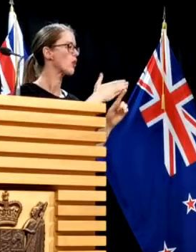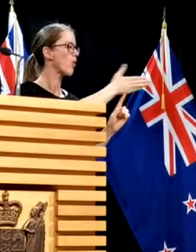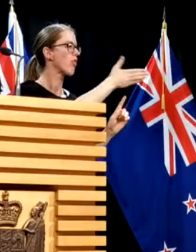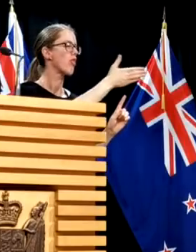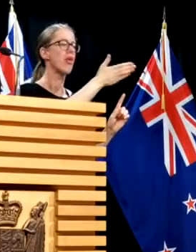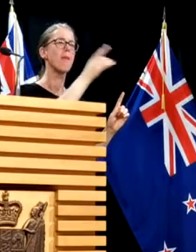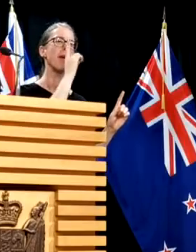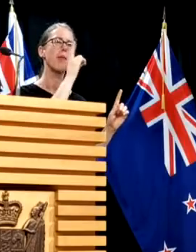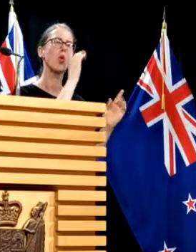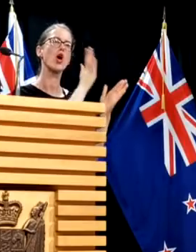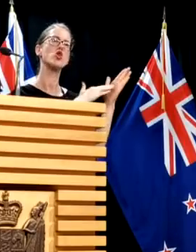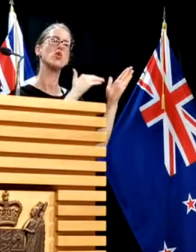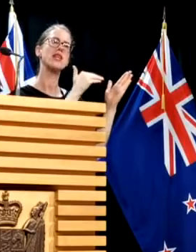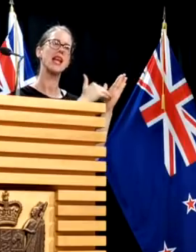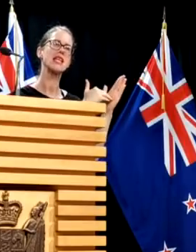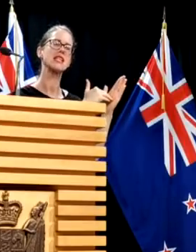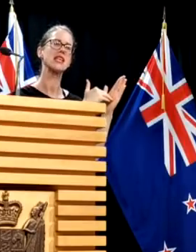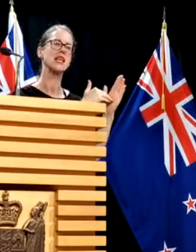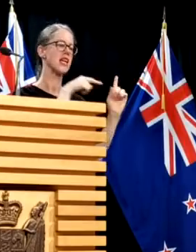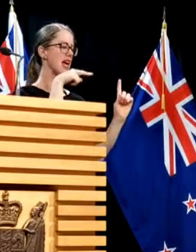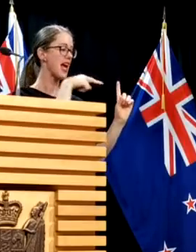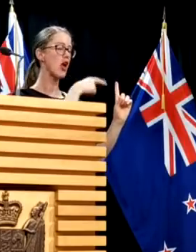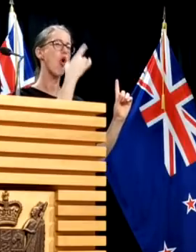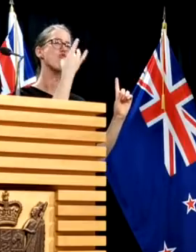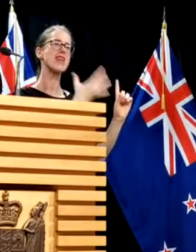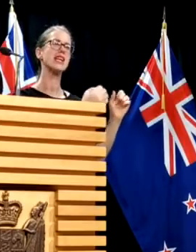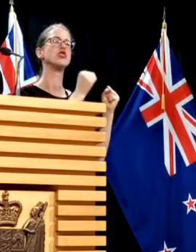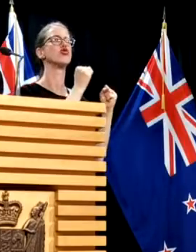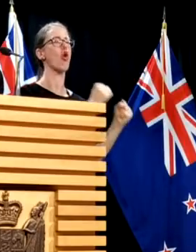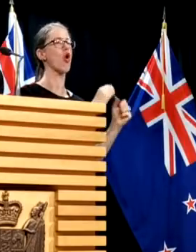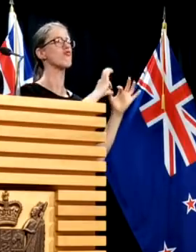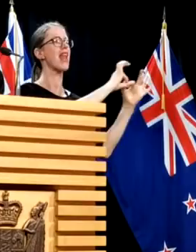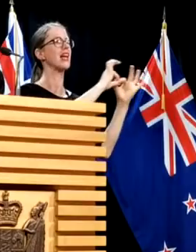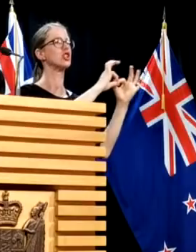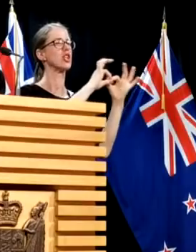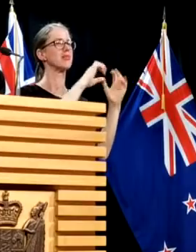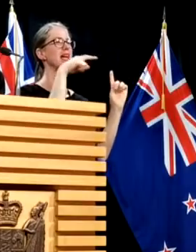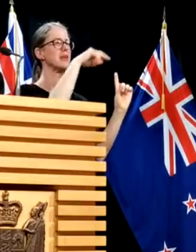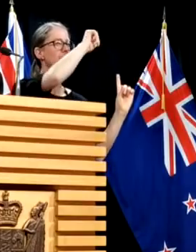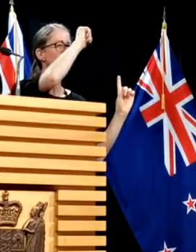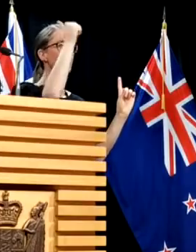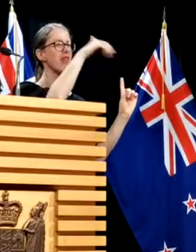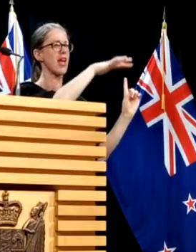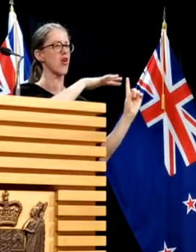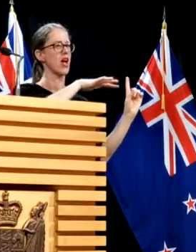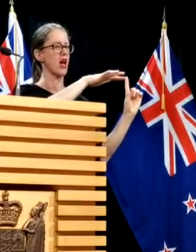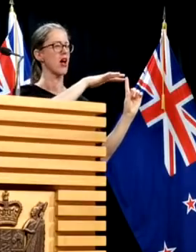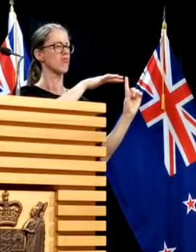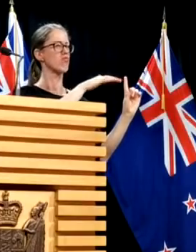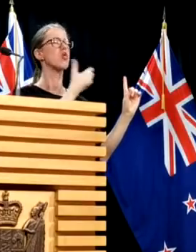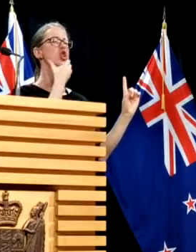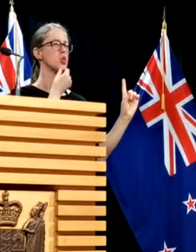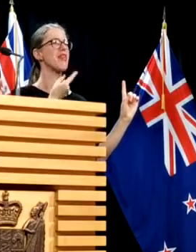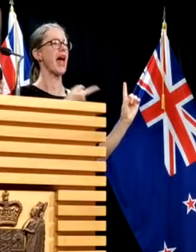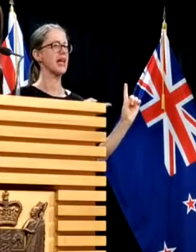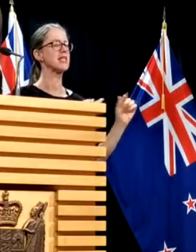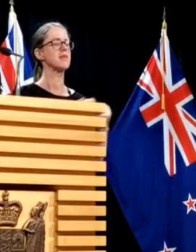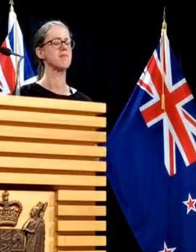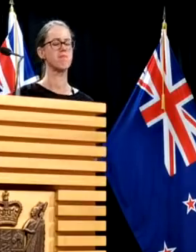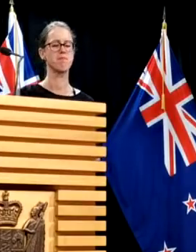New Zealand's sectors that were affected by it. His relationships are good. His expertise is strong. We should make use of